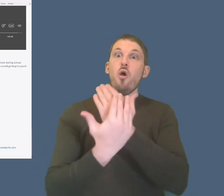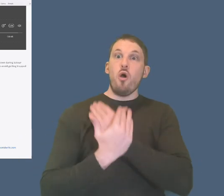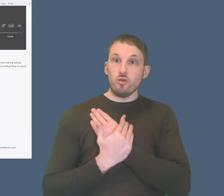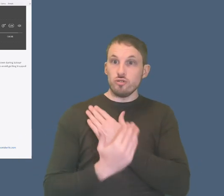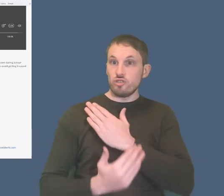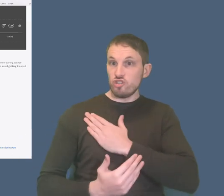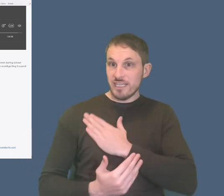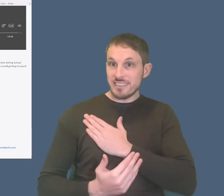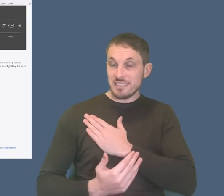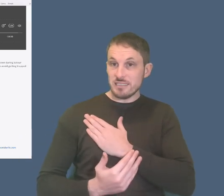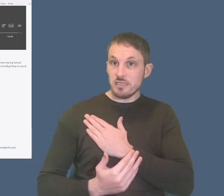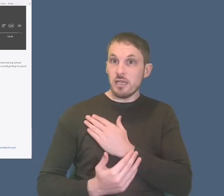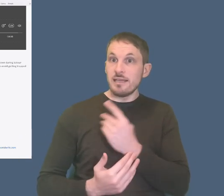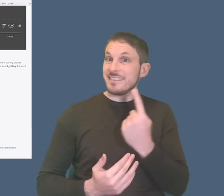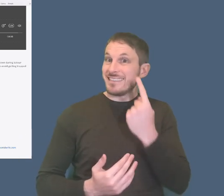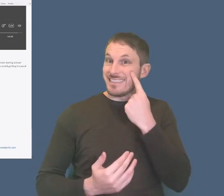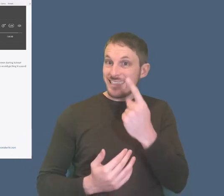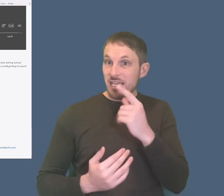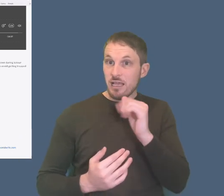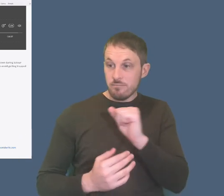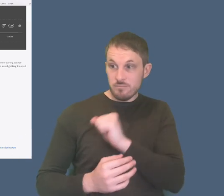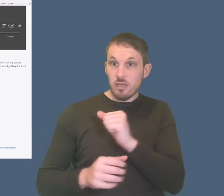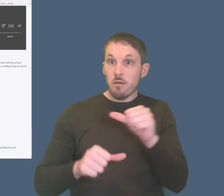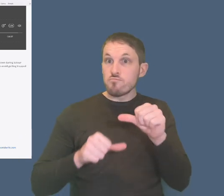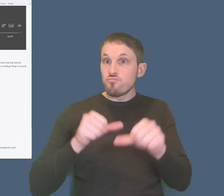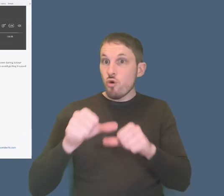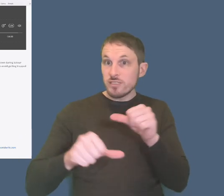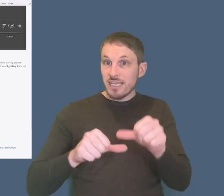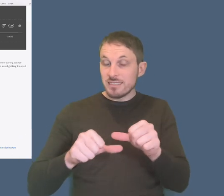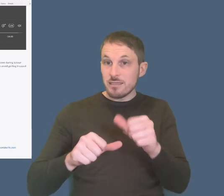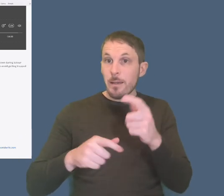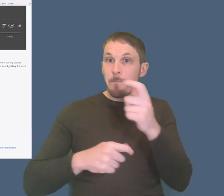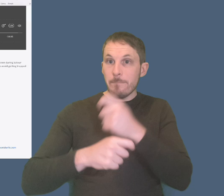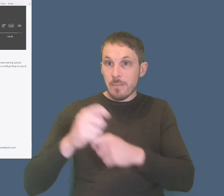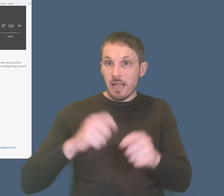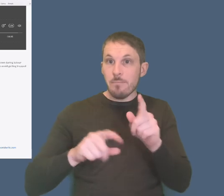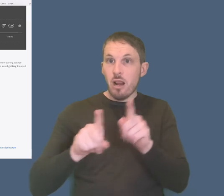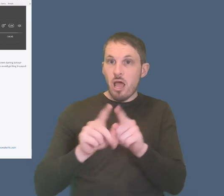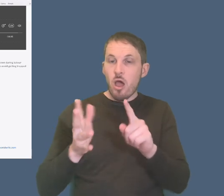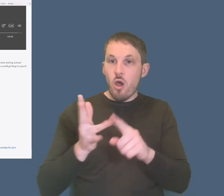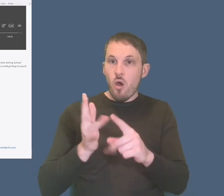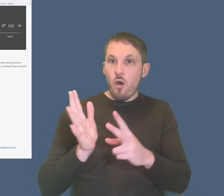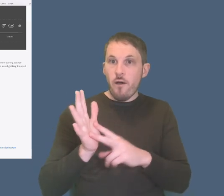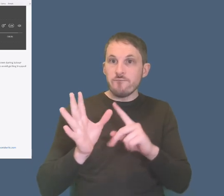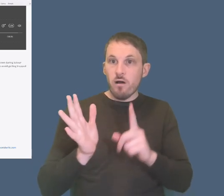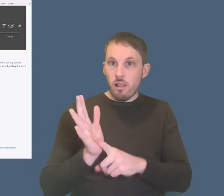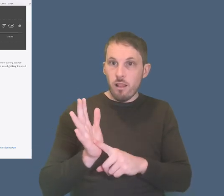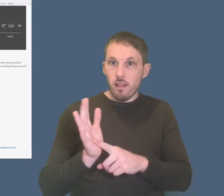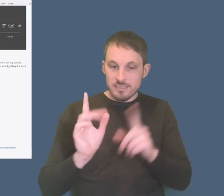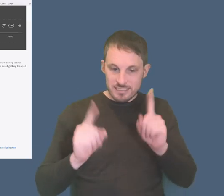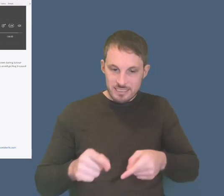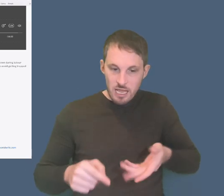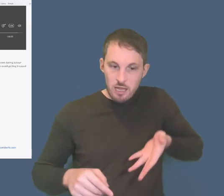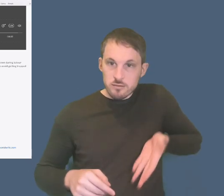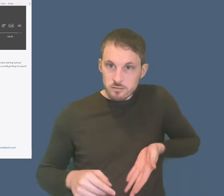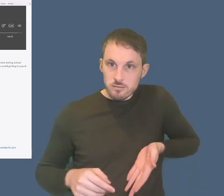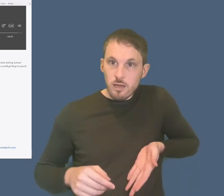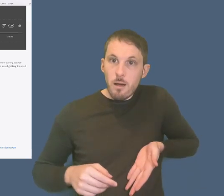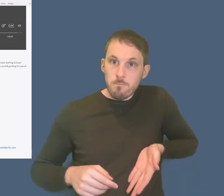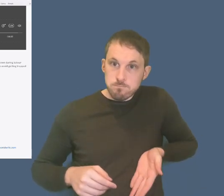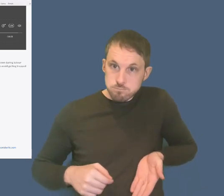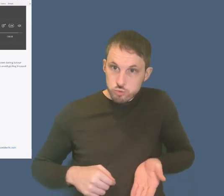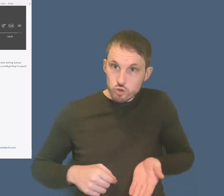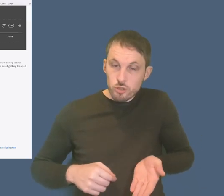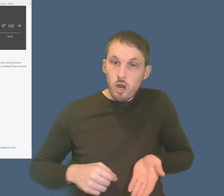The trajectory and full journey would be like the shape of an oval. So the baby starts in your uterus, it gets pushed